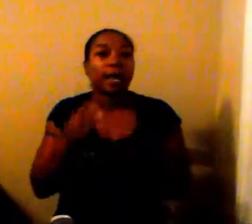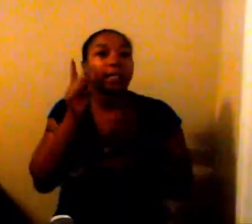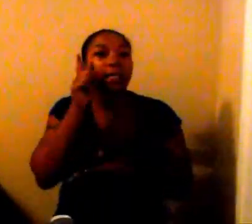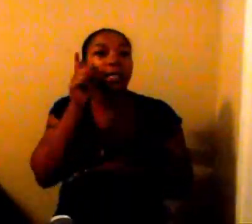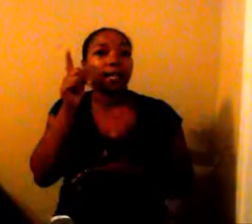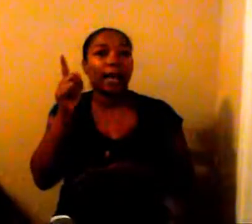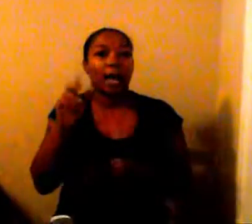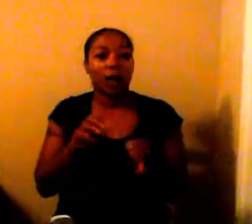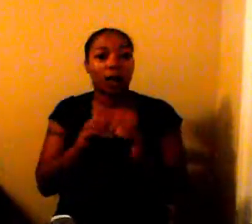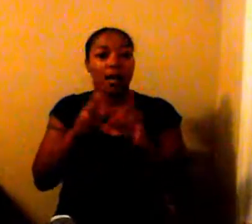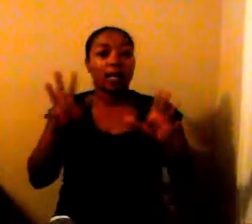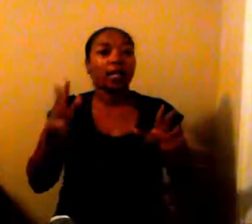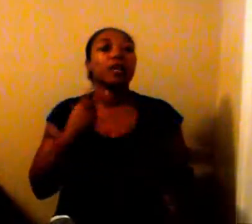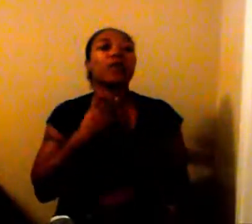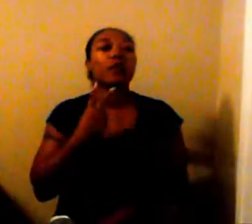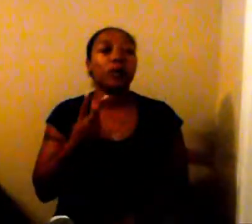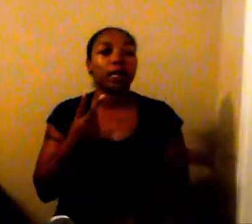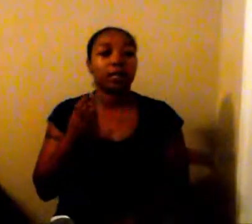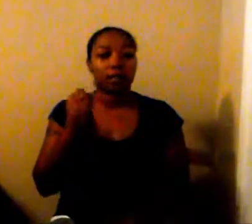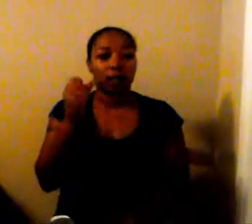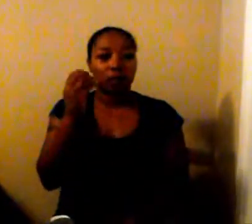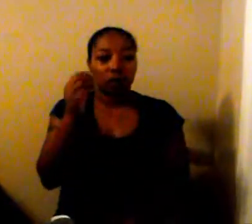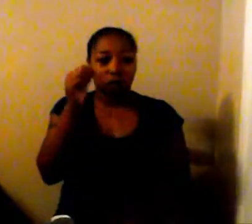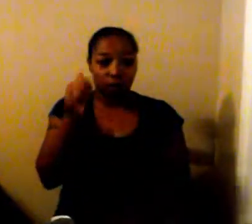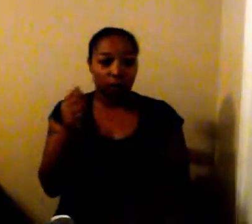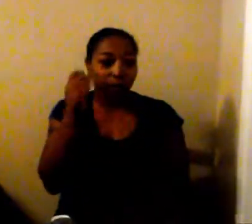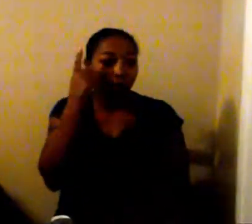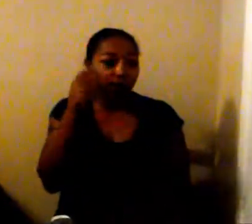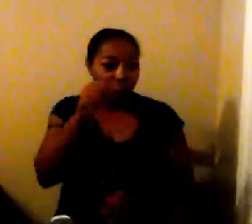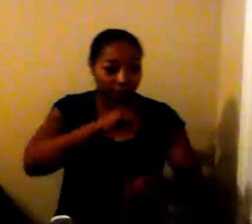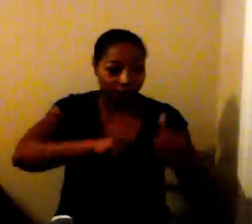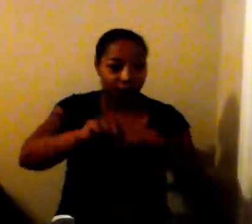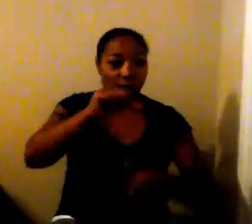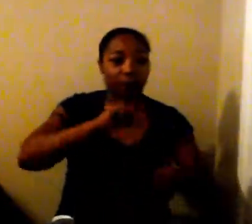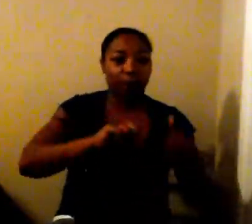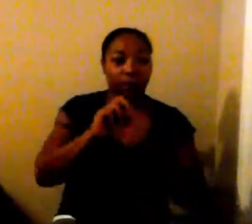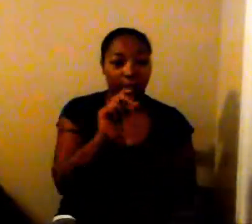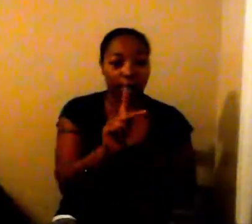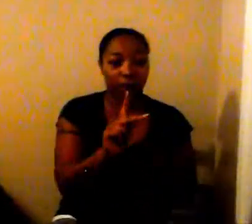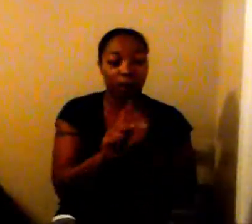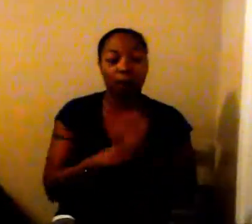nice, loud, clear voice so you can understand each other, okay?